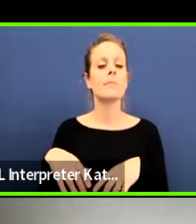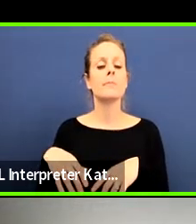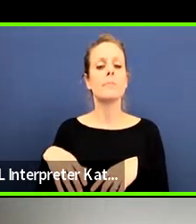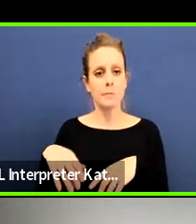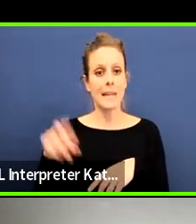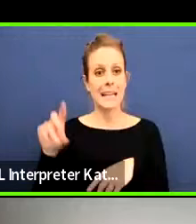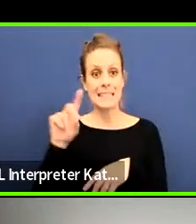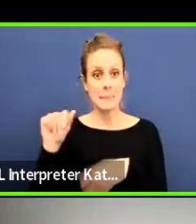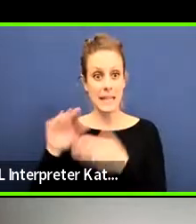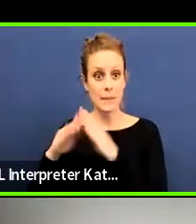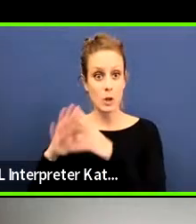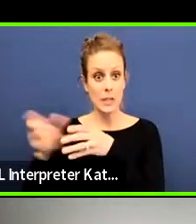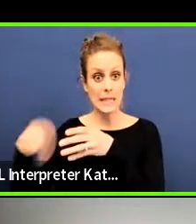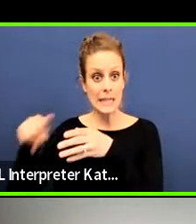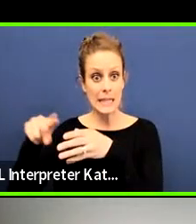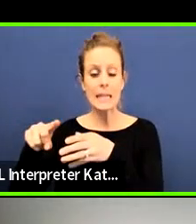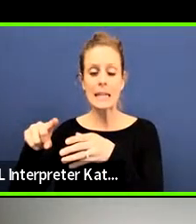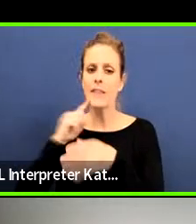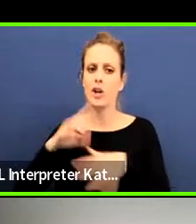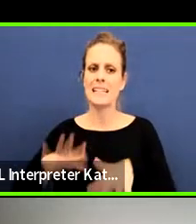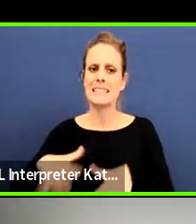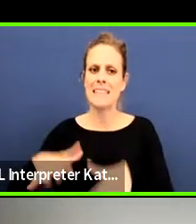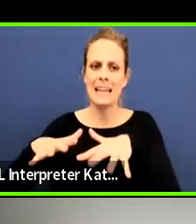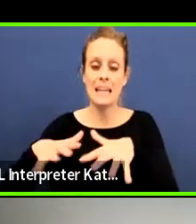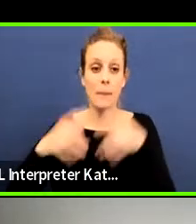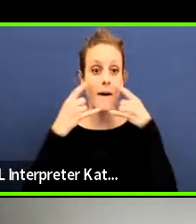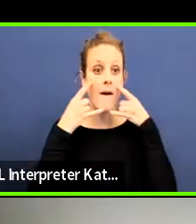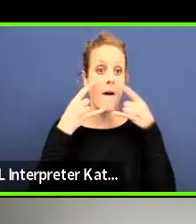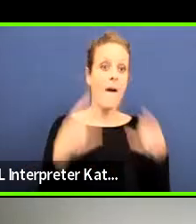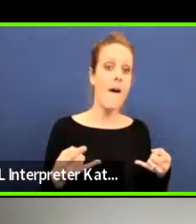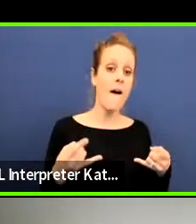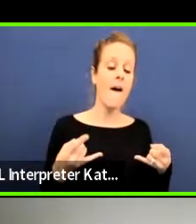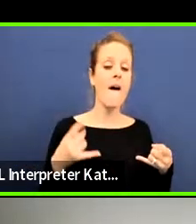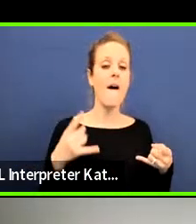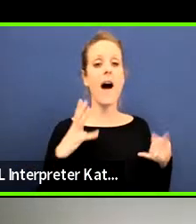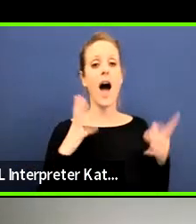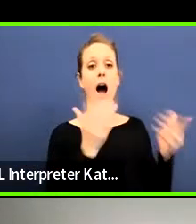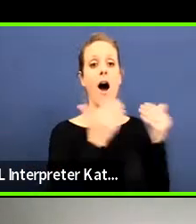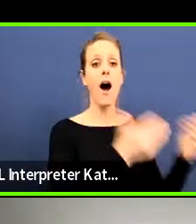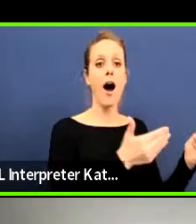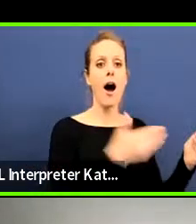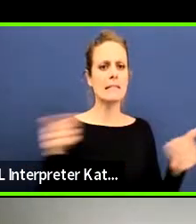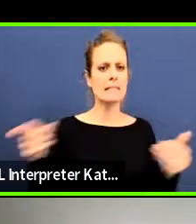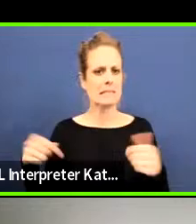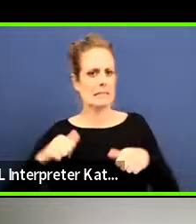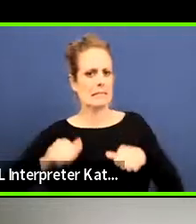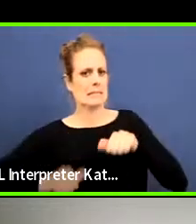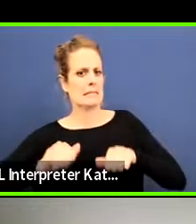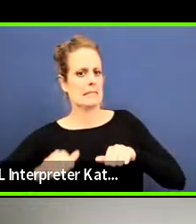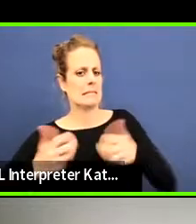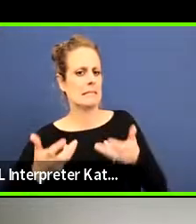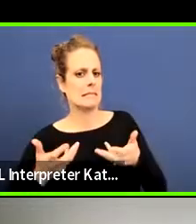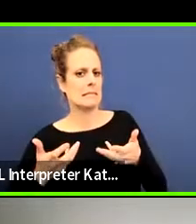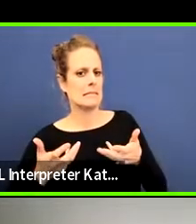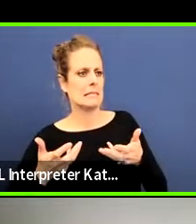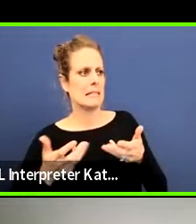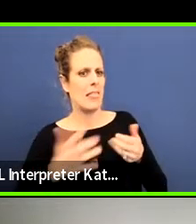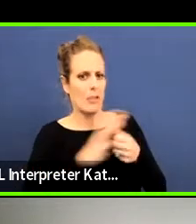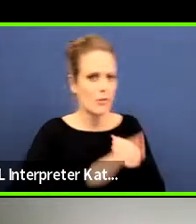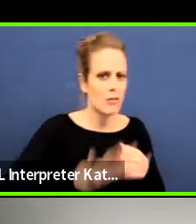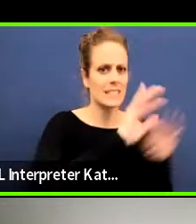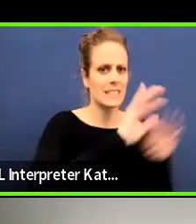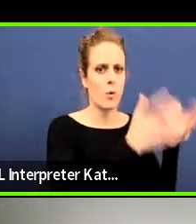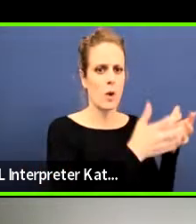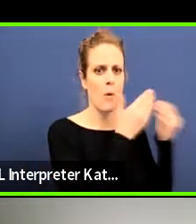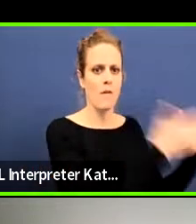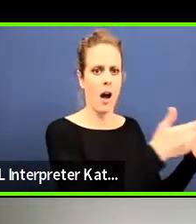anxiety about easing restrictions and feeling like the rest of the world has kind of moved on, but that we need to communicate to friends and families